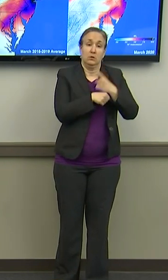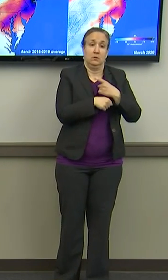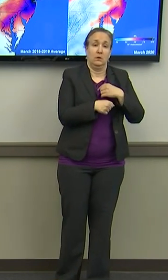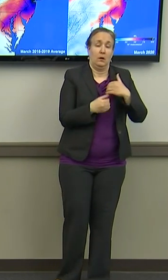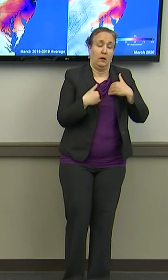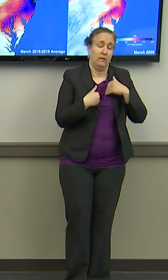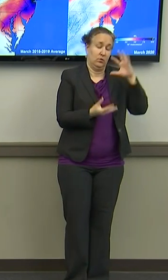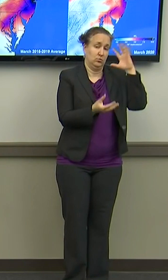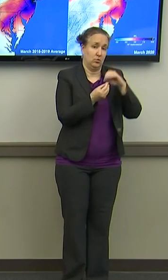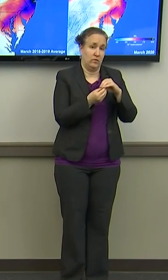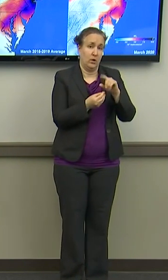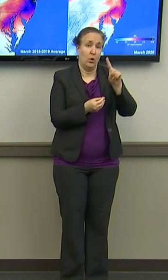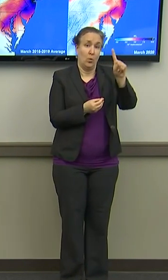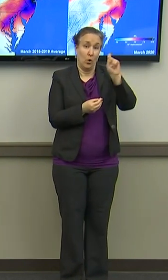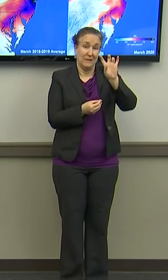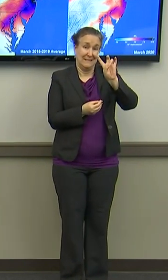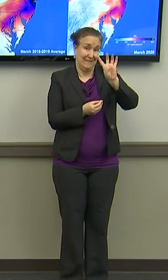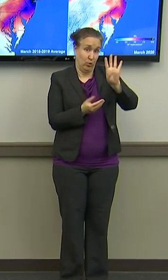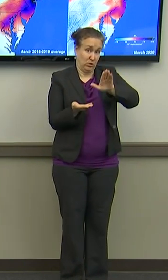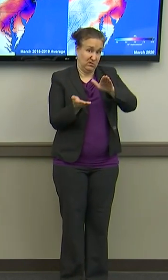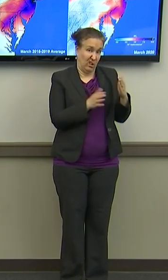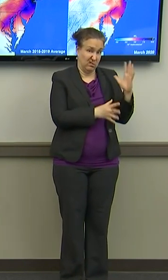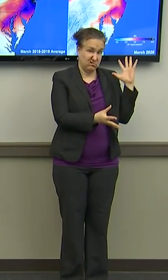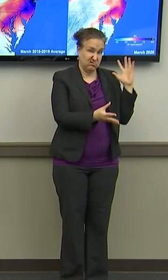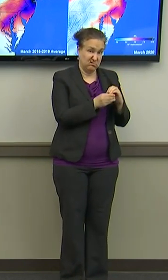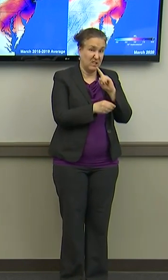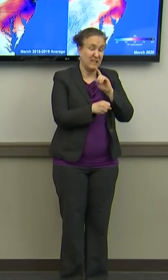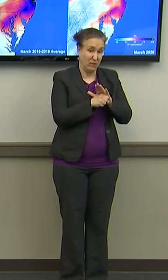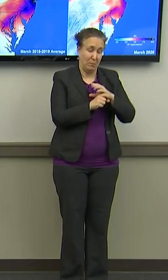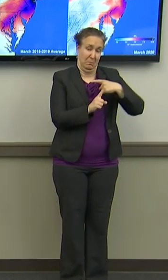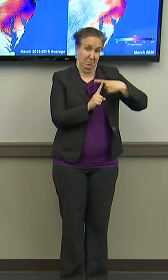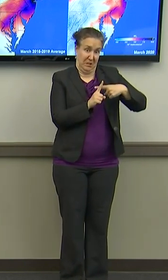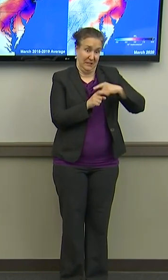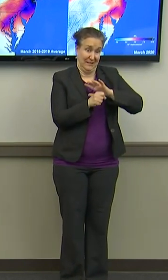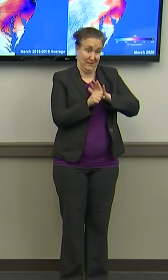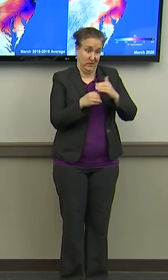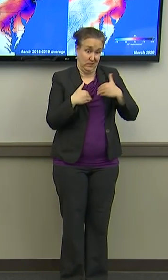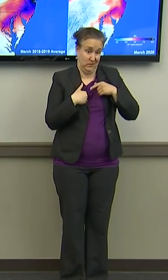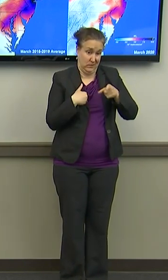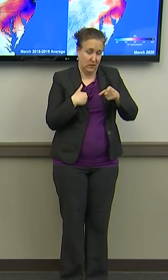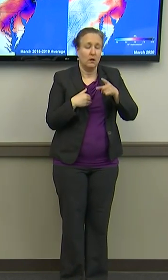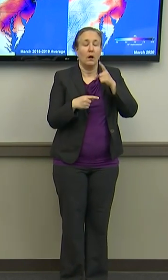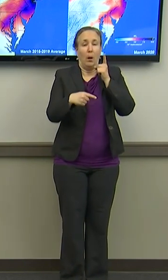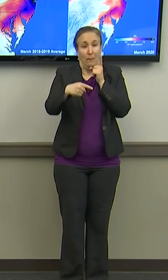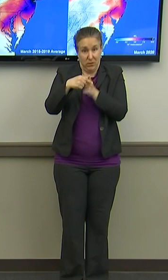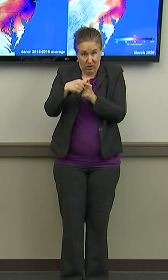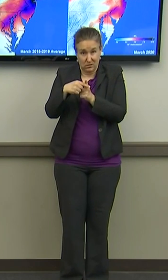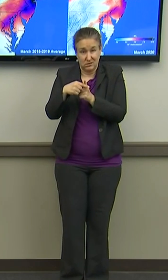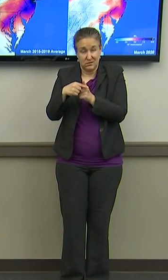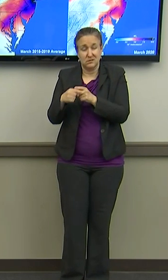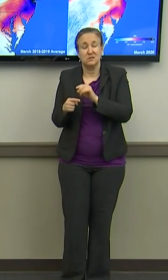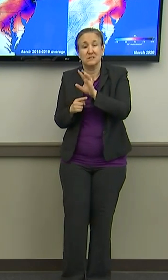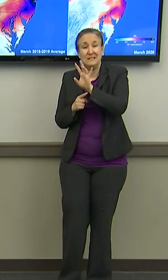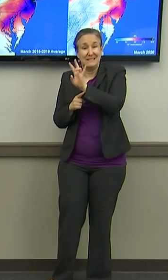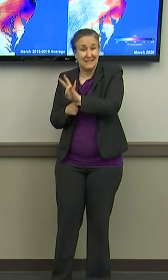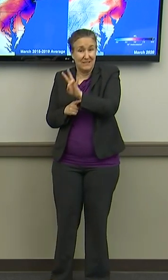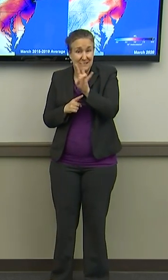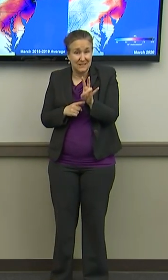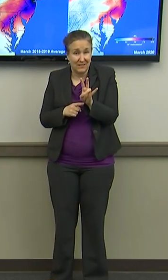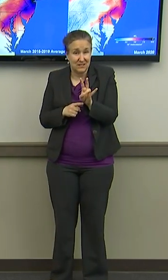a total of 174 deaths confirmed positive. We have an additional